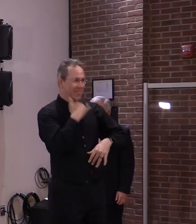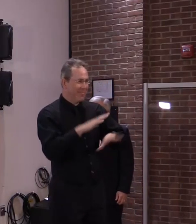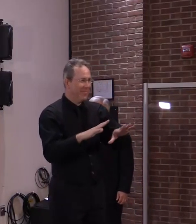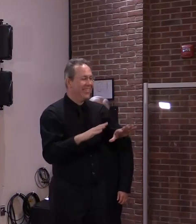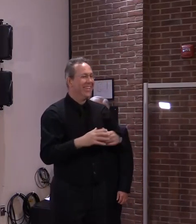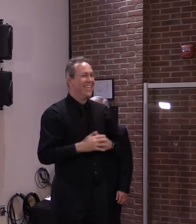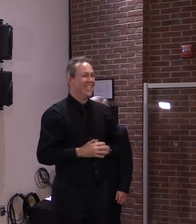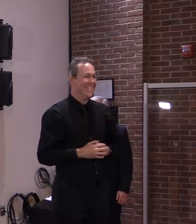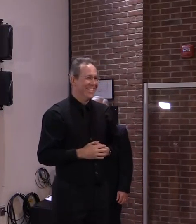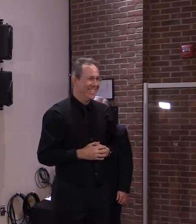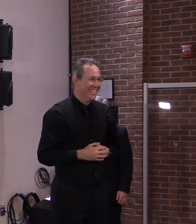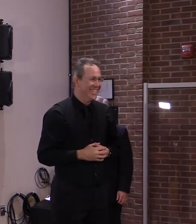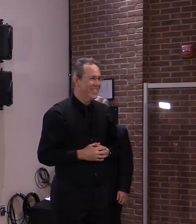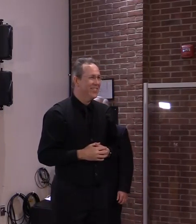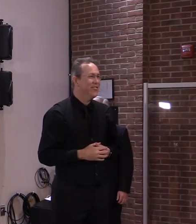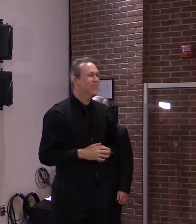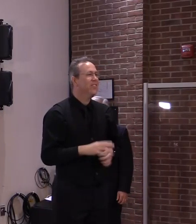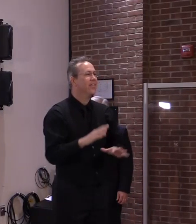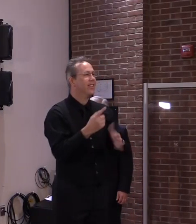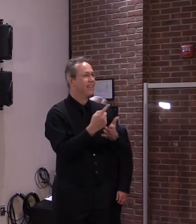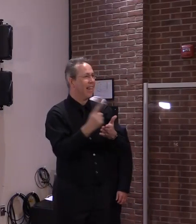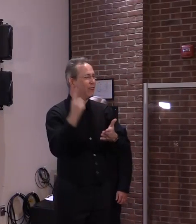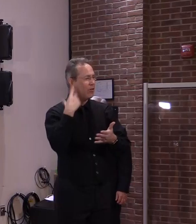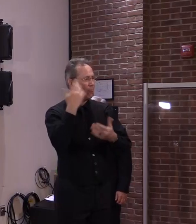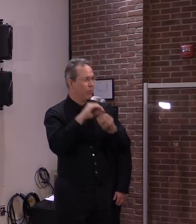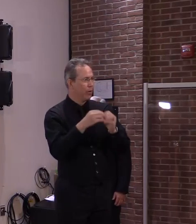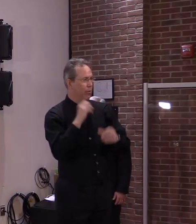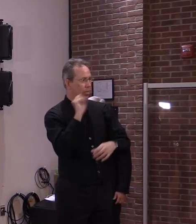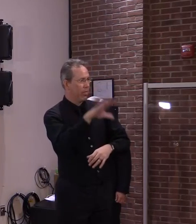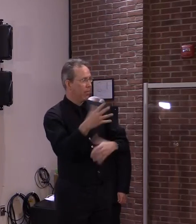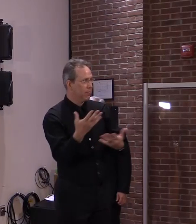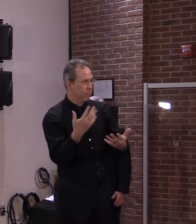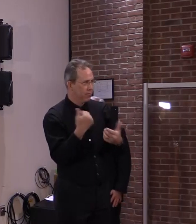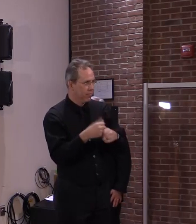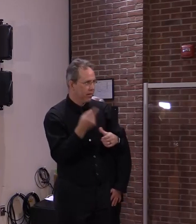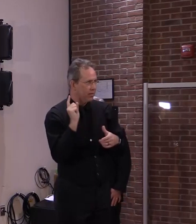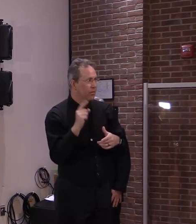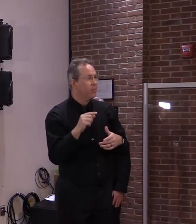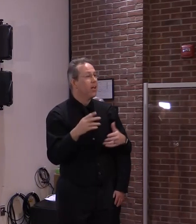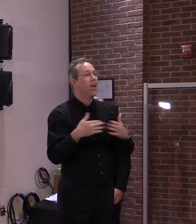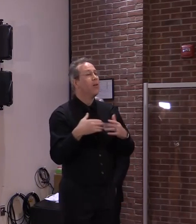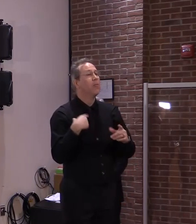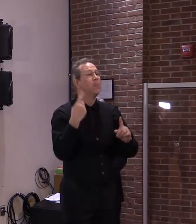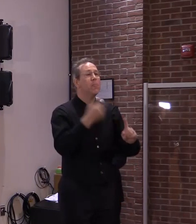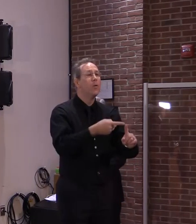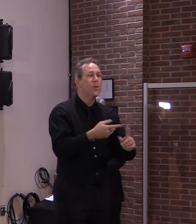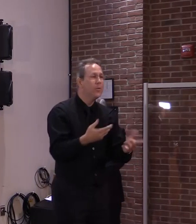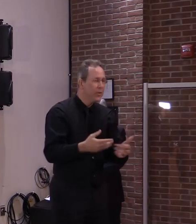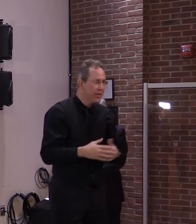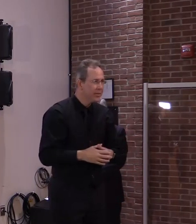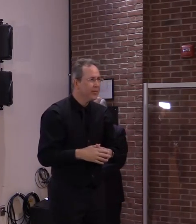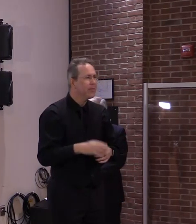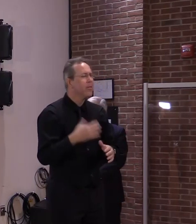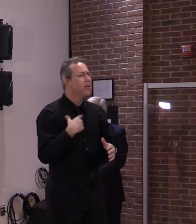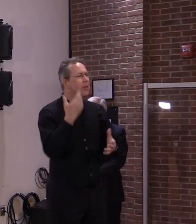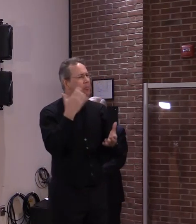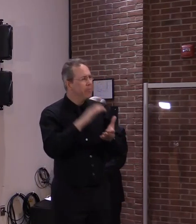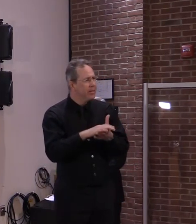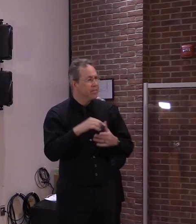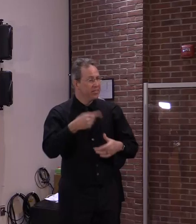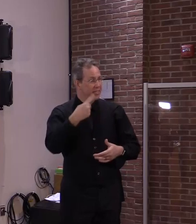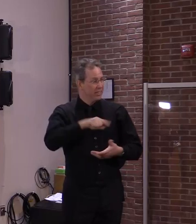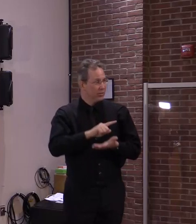the amount was for last week. I don't have it with me. But it's we feel that we're going to get 5,000 to 6,000 more doses